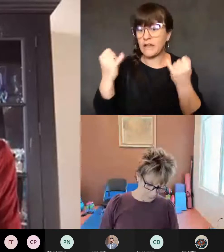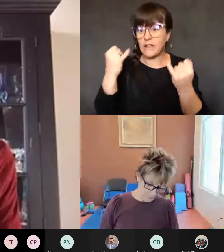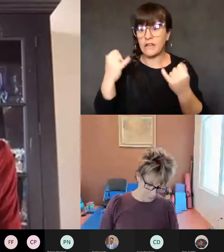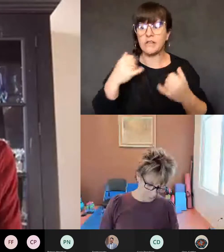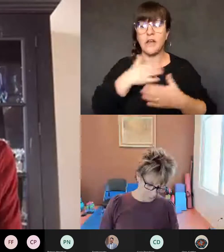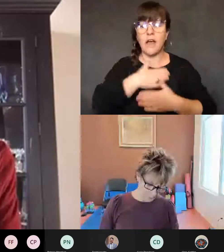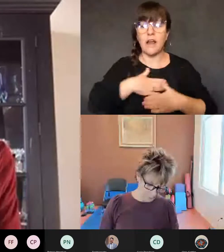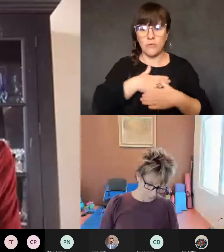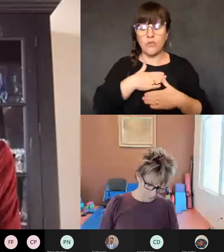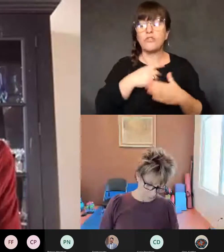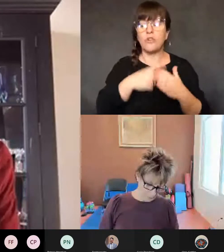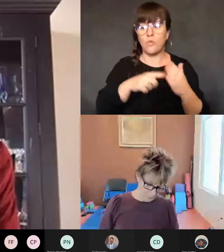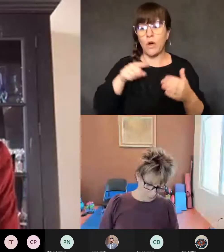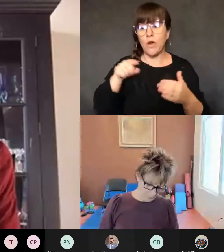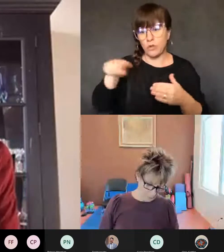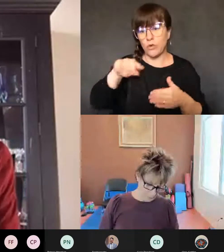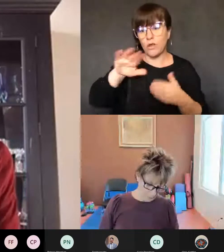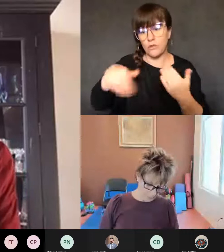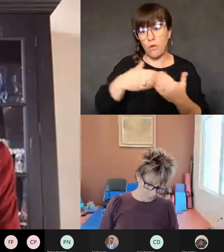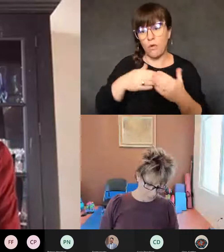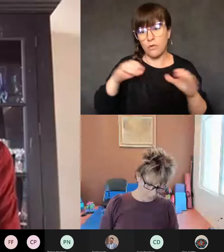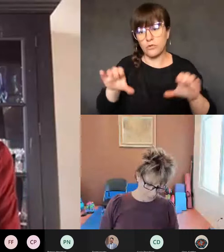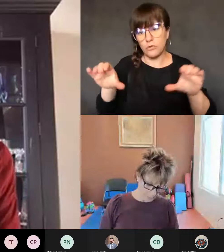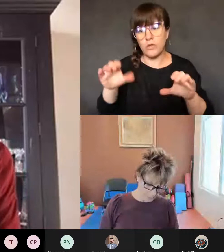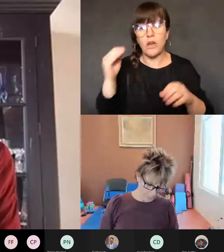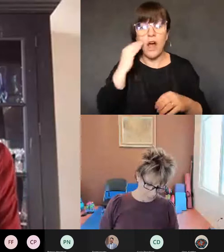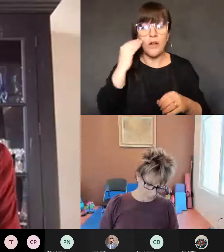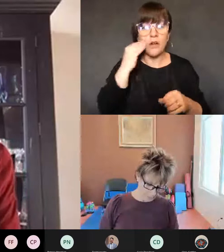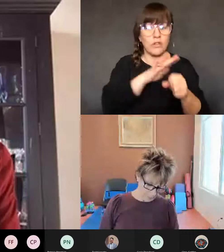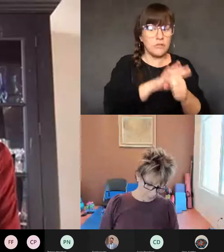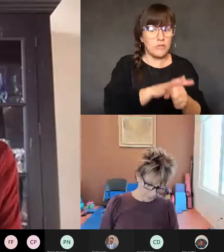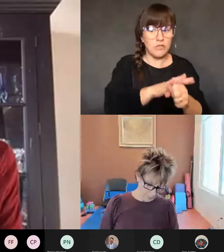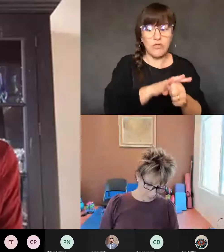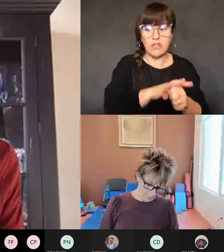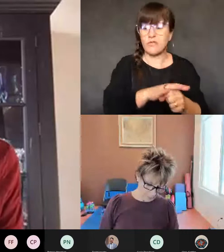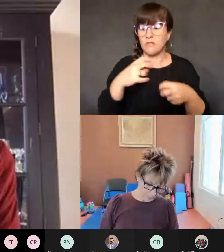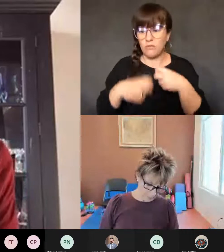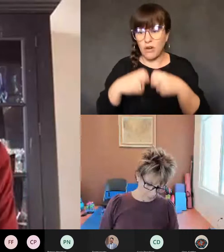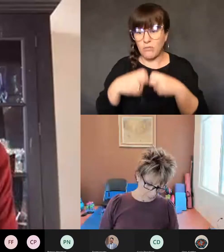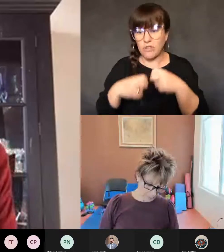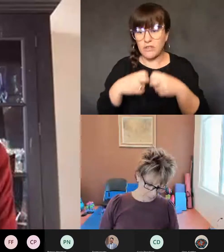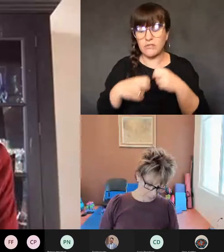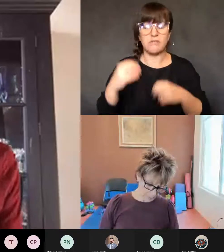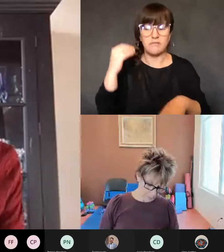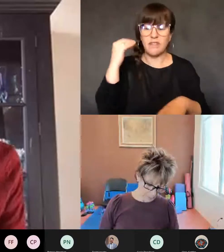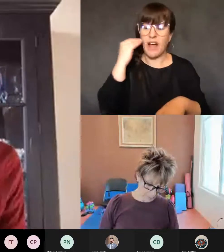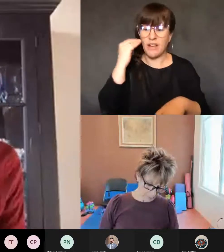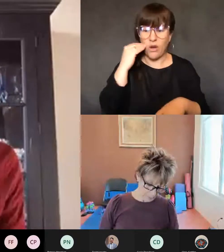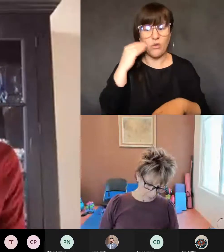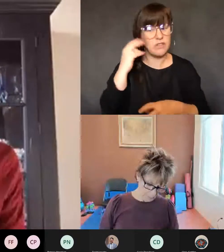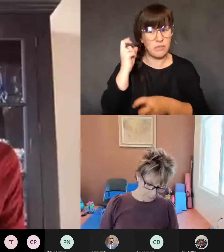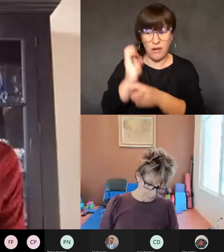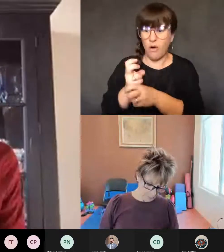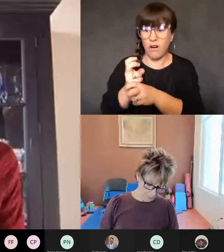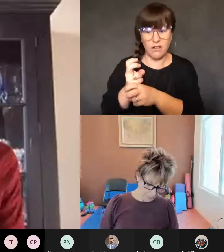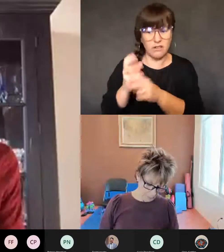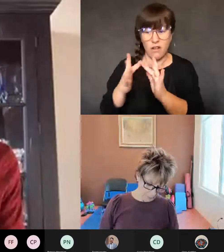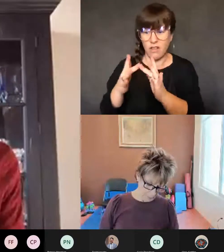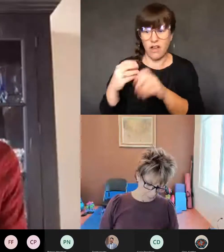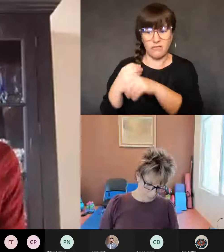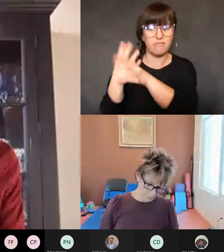doing. And I know that it's been really stressful and really difficult, and that we all have those days we're like, ugh, I can't do this one more day.